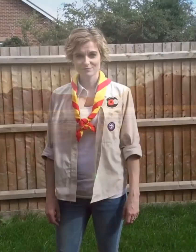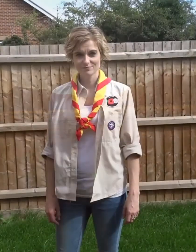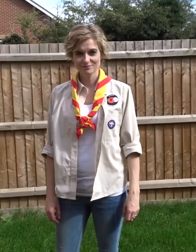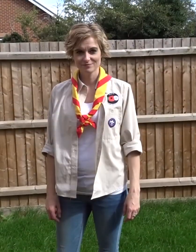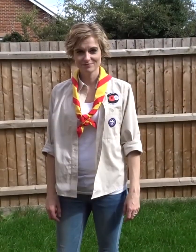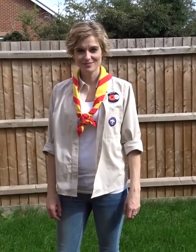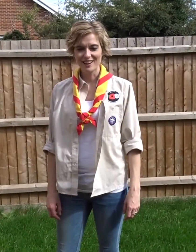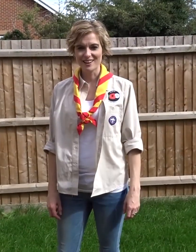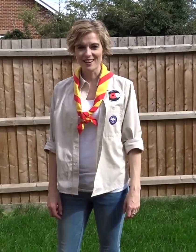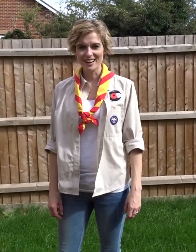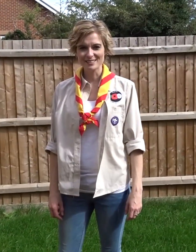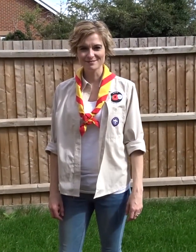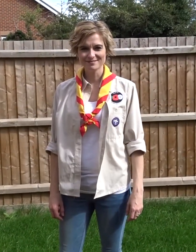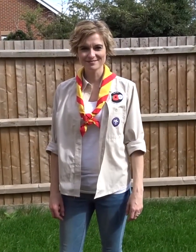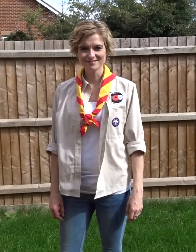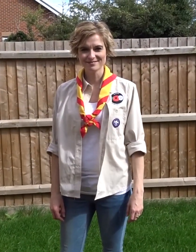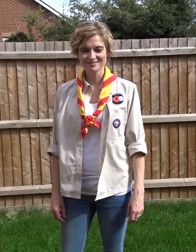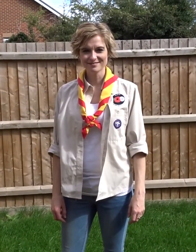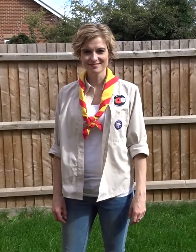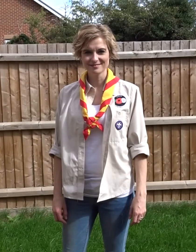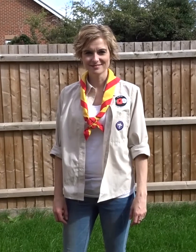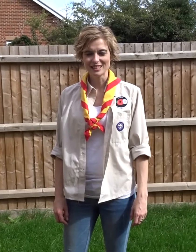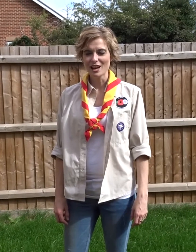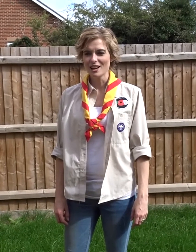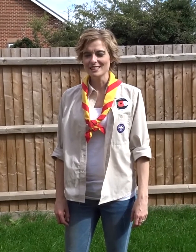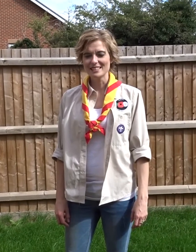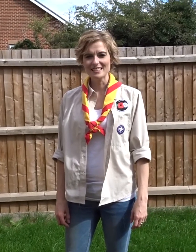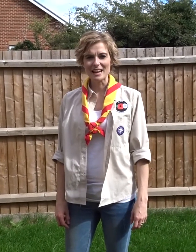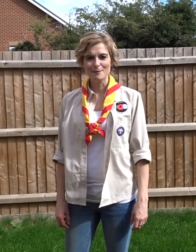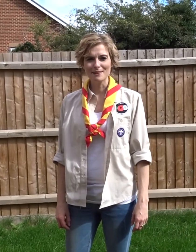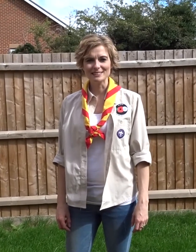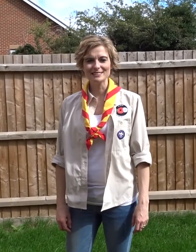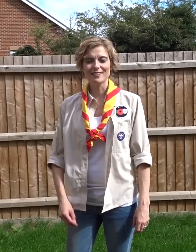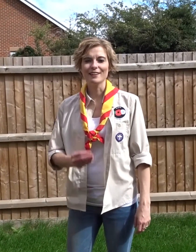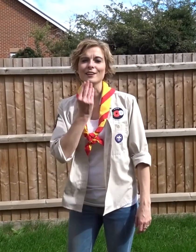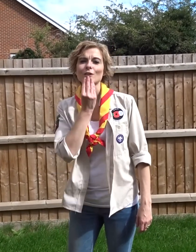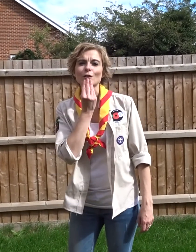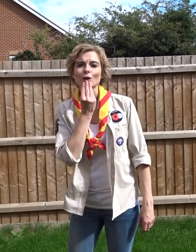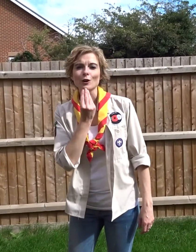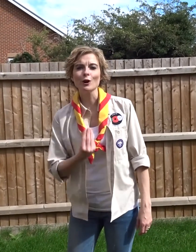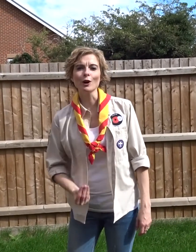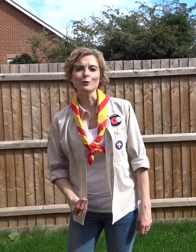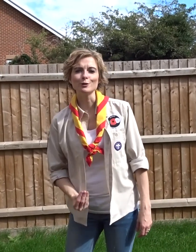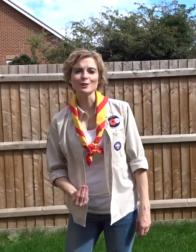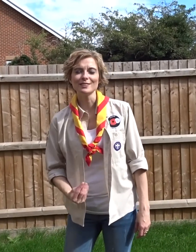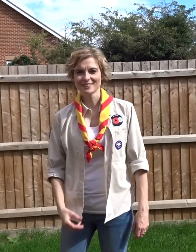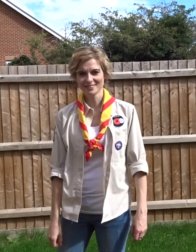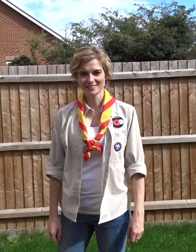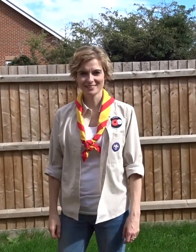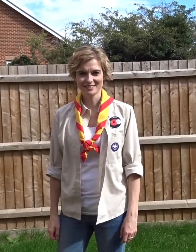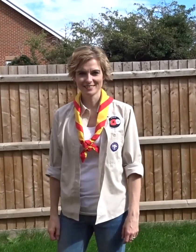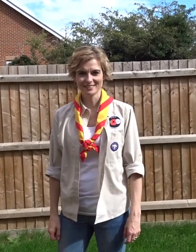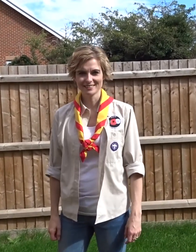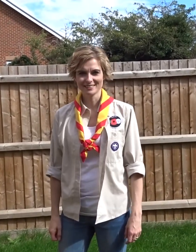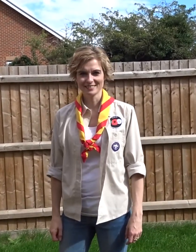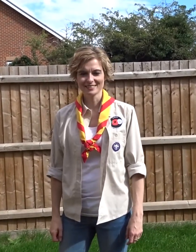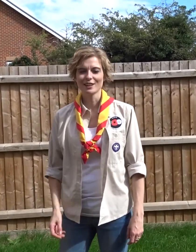Hi Dragonfly, what is today's sign that you're going to do for us? Today we are signing goat. What was that?